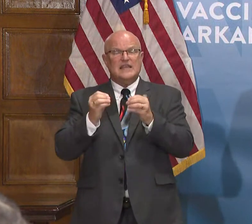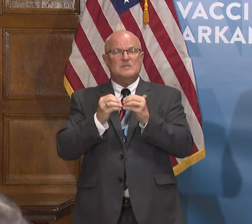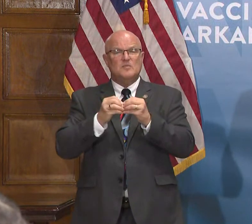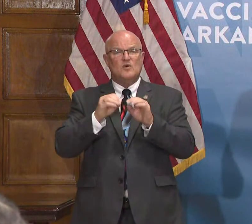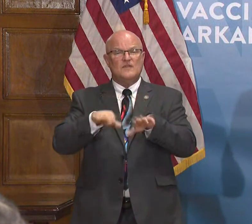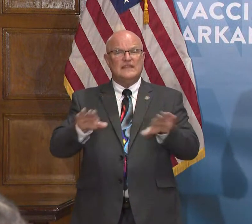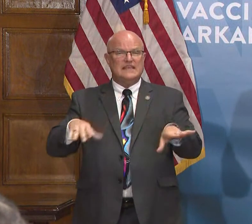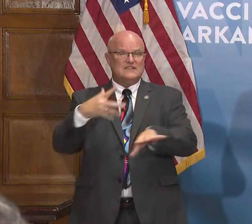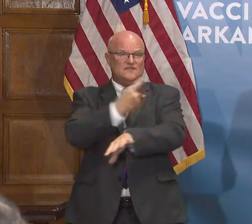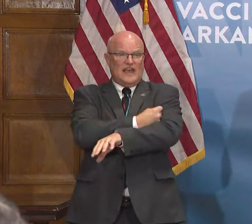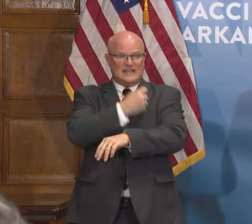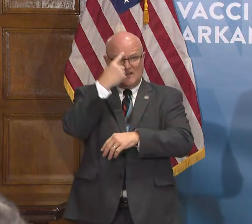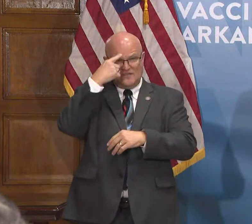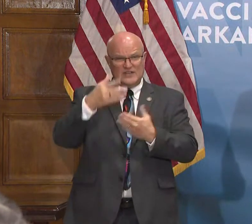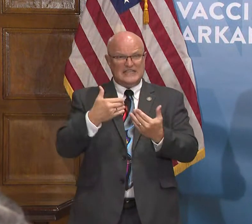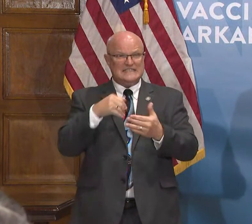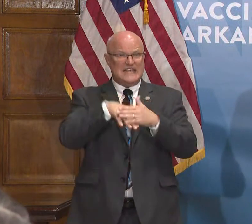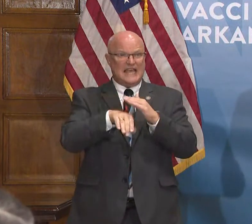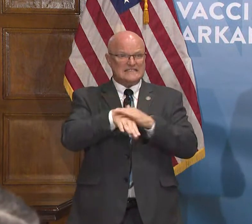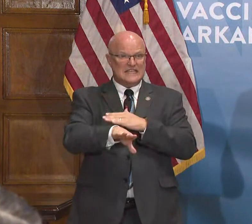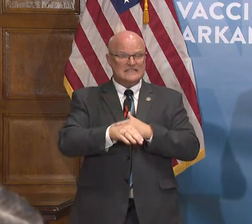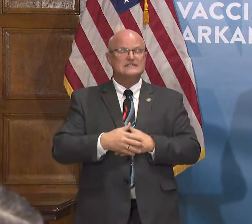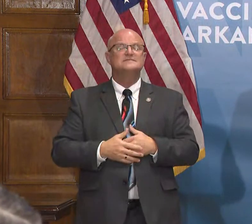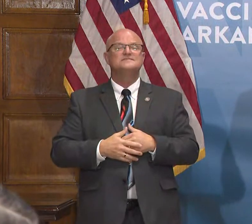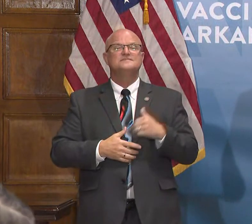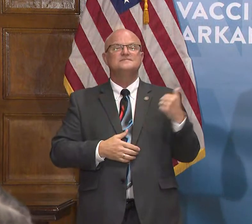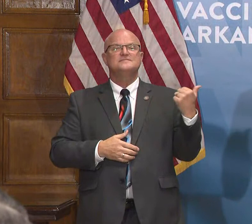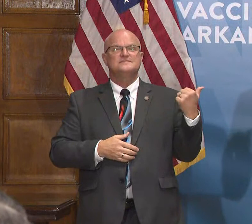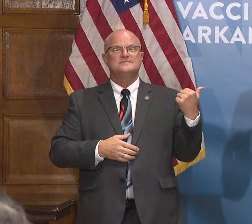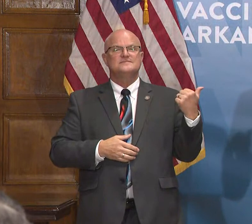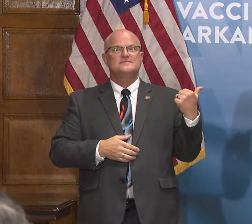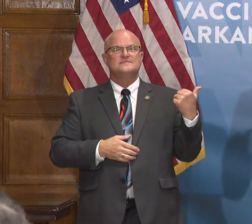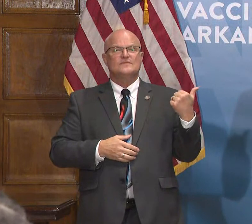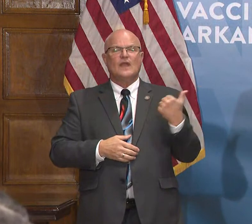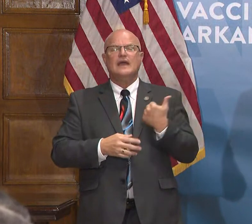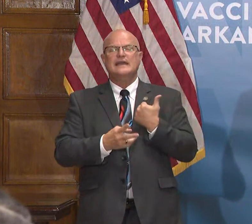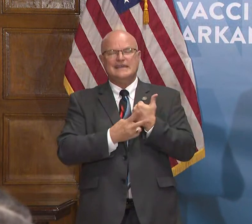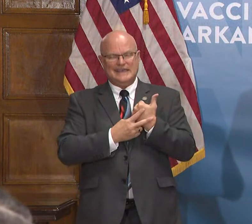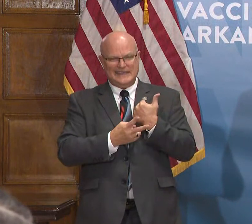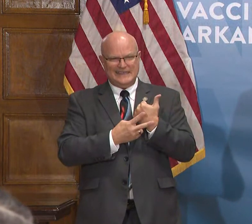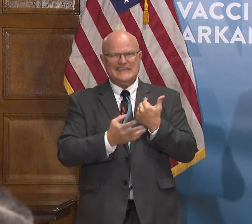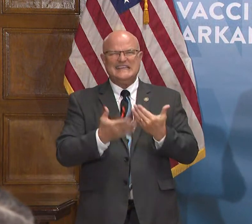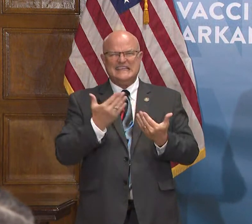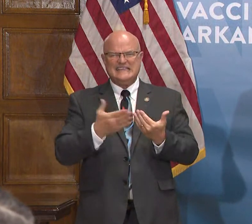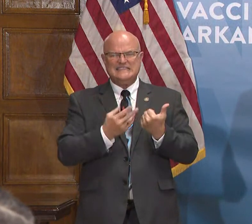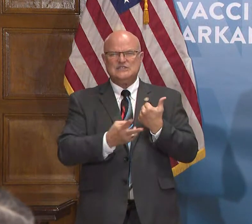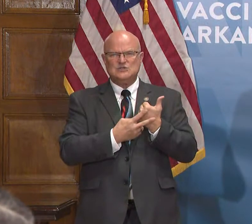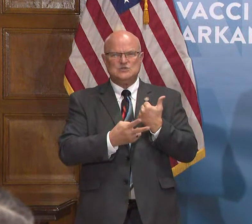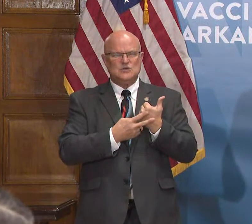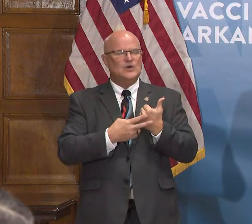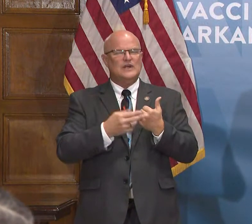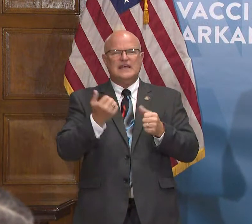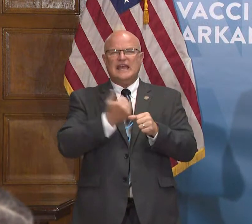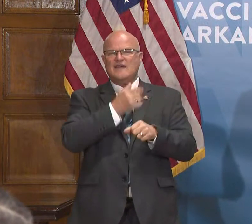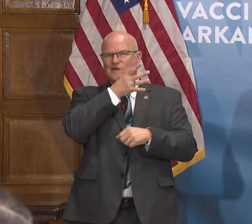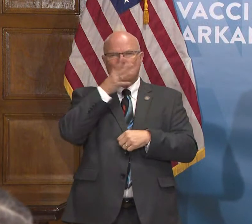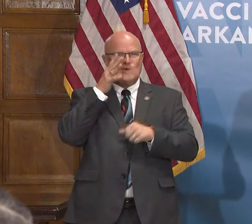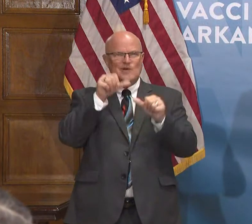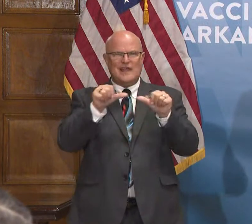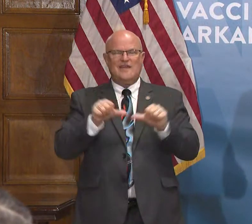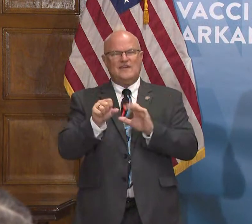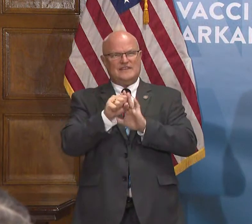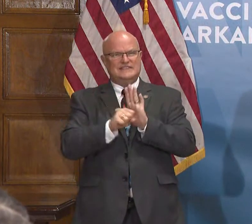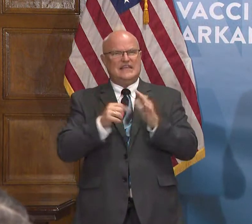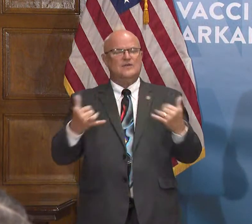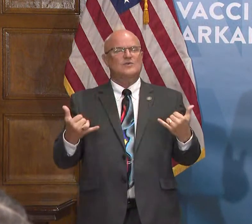kids vaccinated for easy access? It's very easy to store. There should not be any problem there. It's in every rural area of the